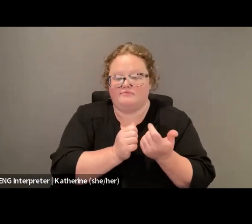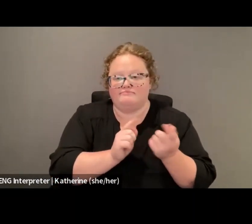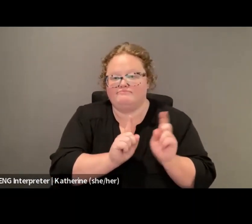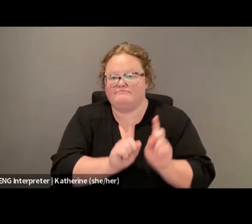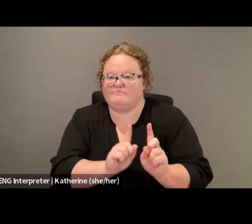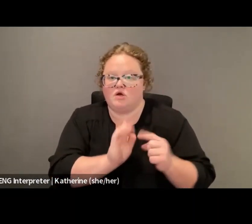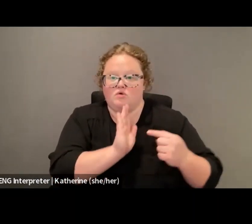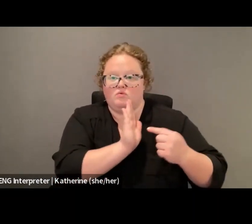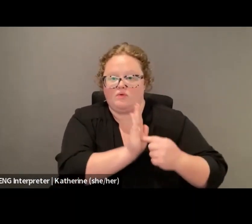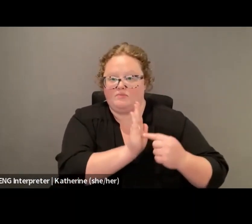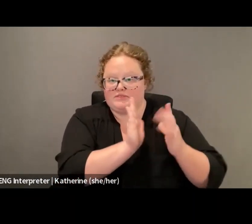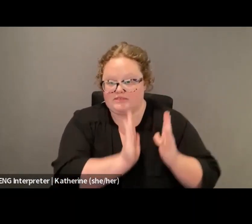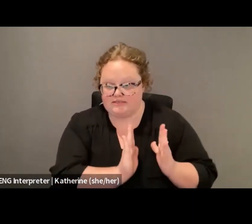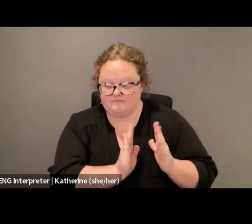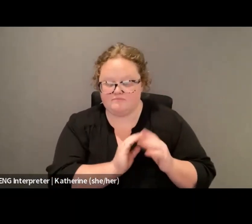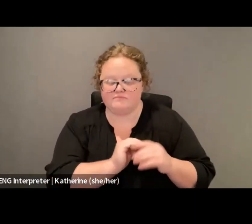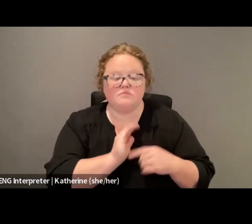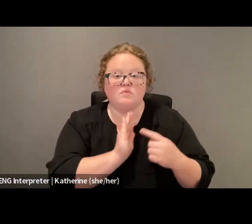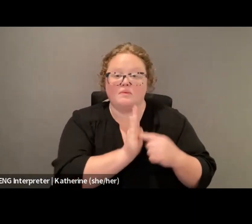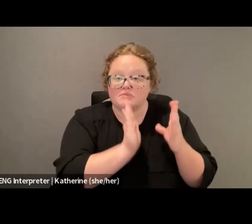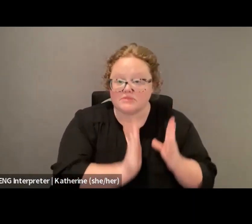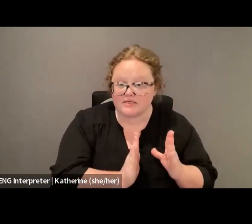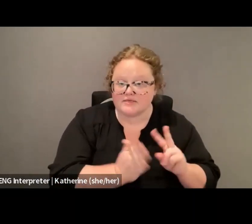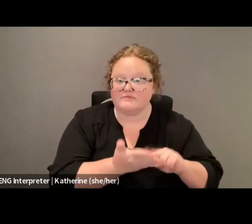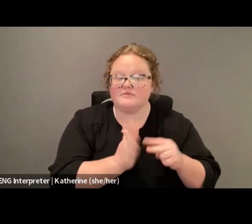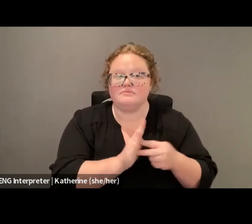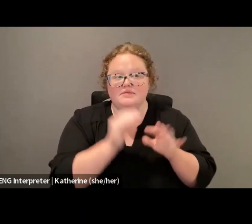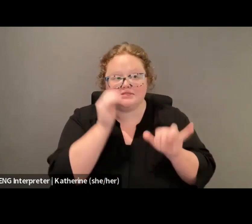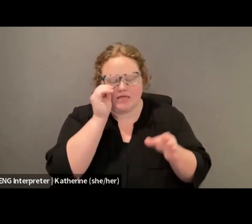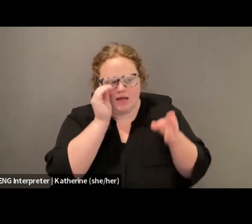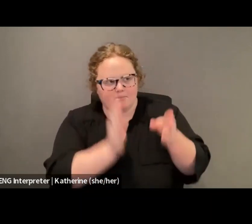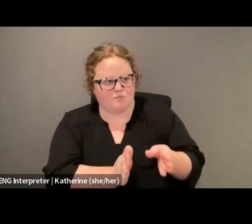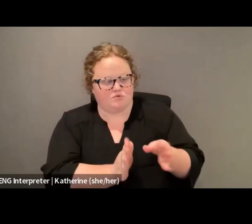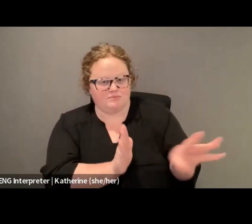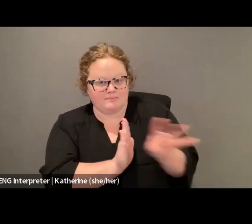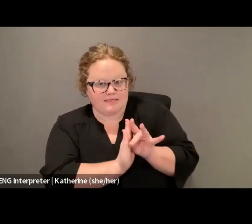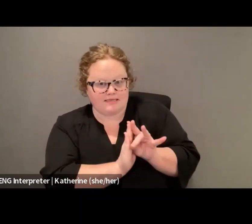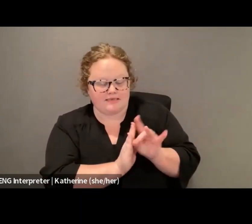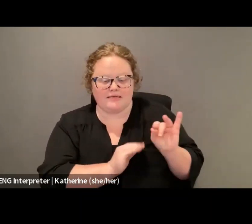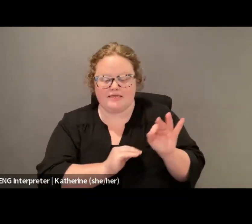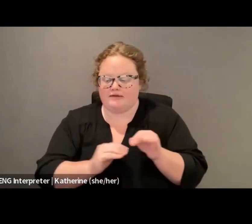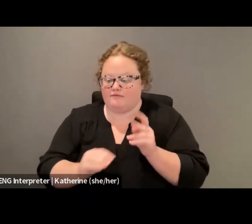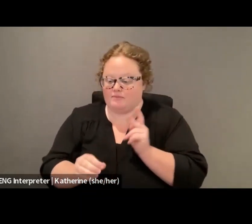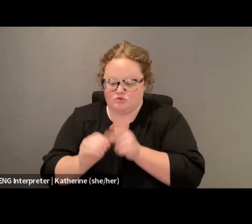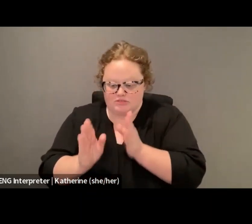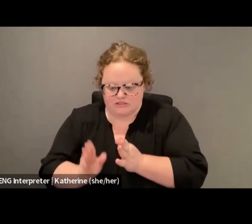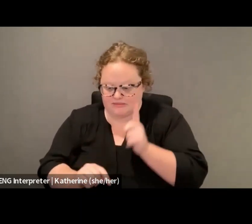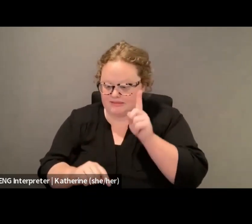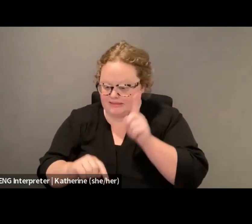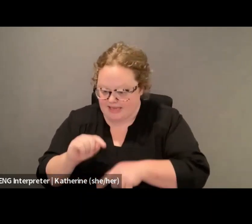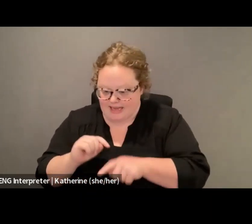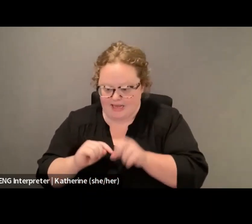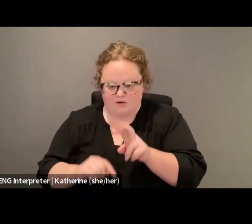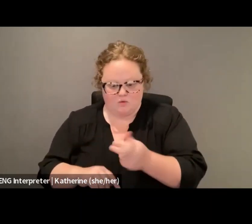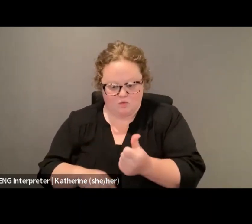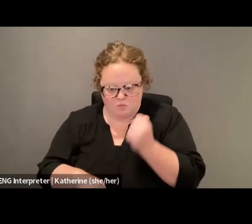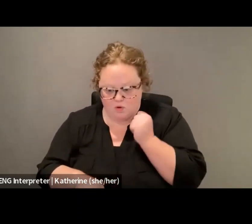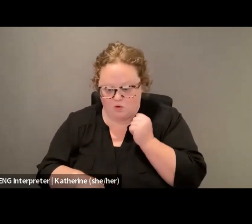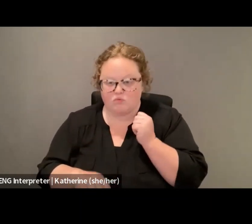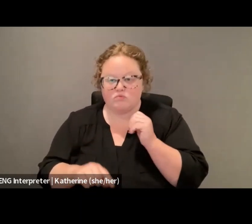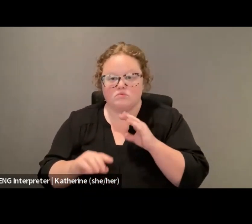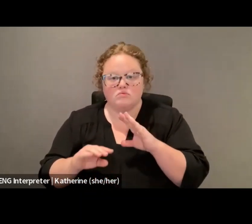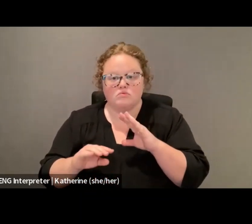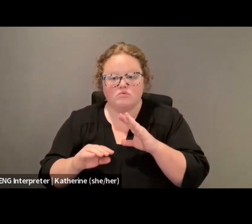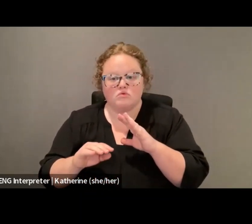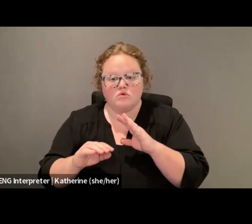the representative is someone who can be appointed if a participant is unable or unwilling to perform the duties